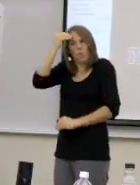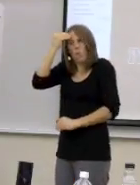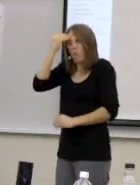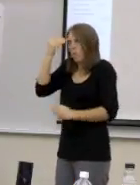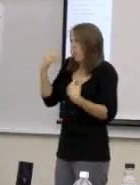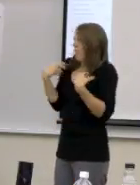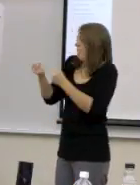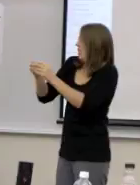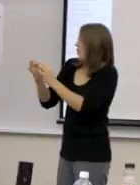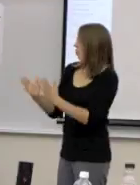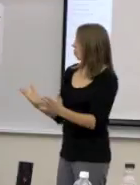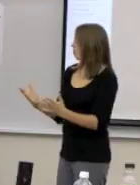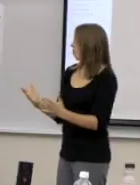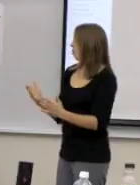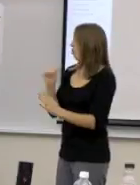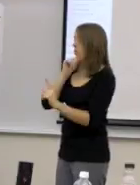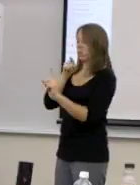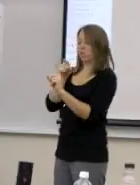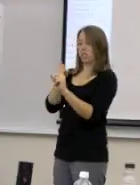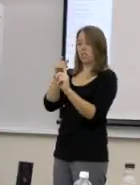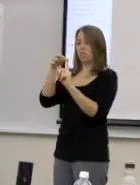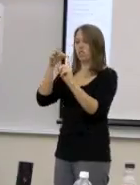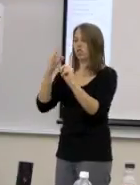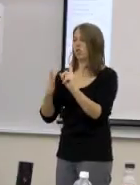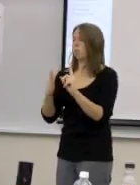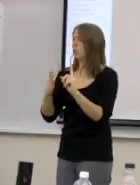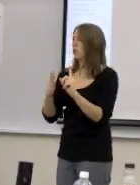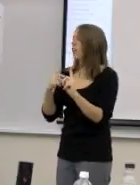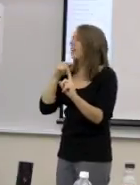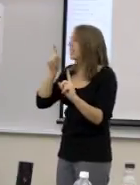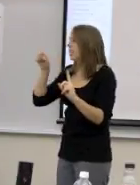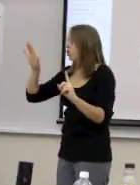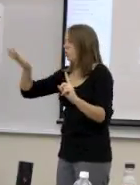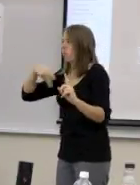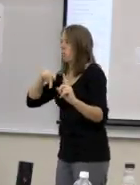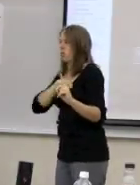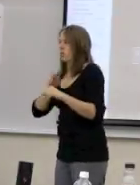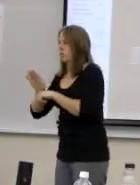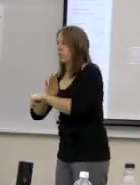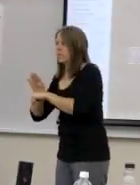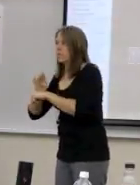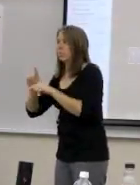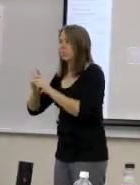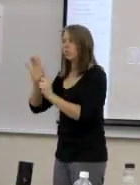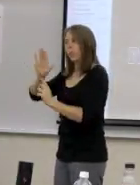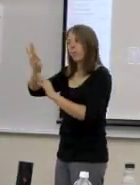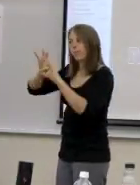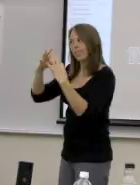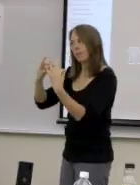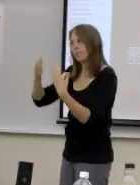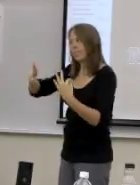even talking about interpreters. See, I didn't ask for your personal business. I asked for the personal business of your family and your neighbors.